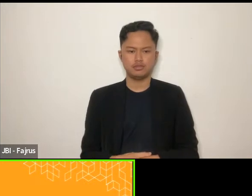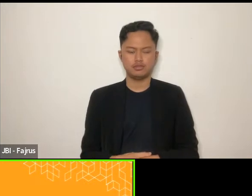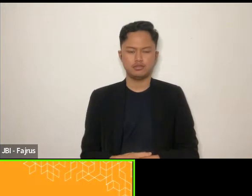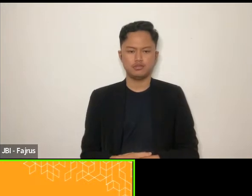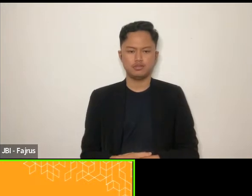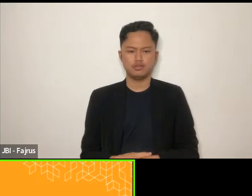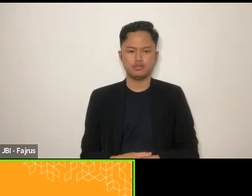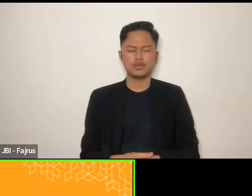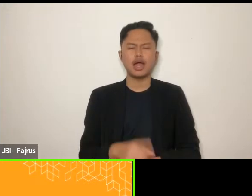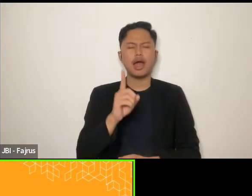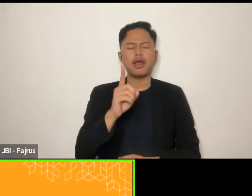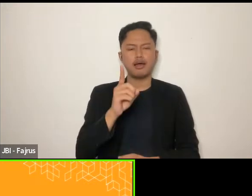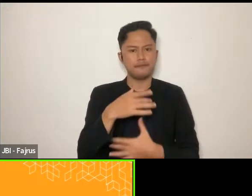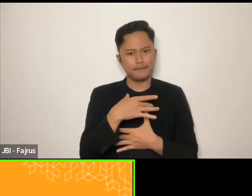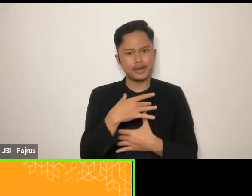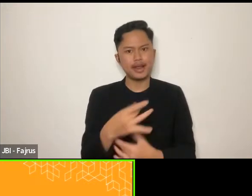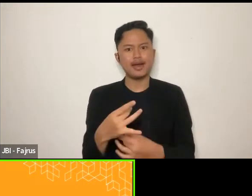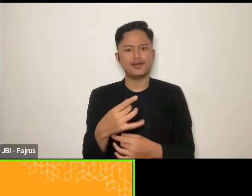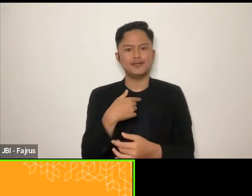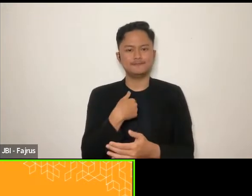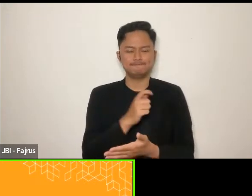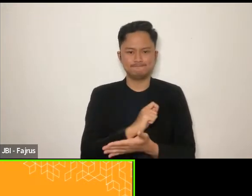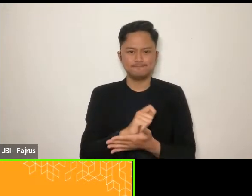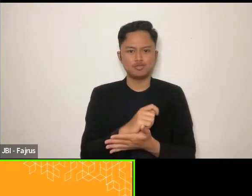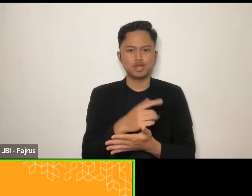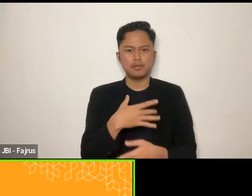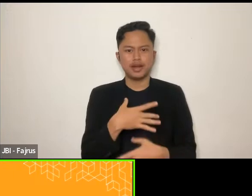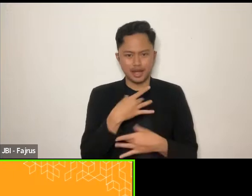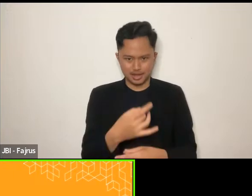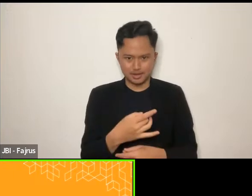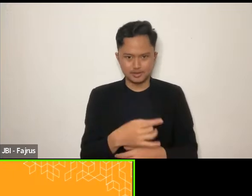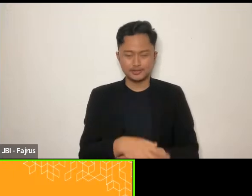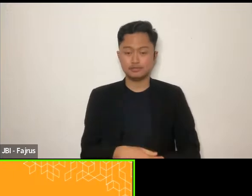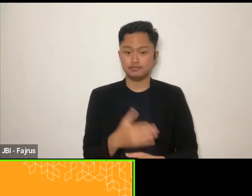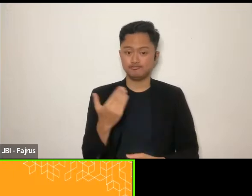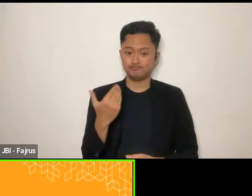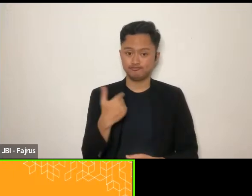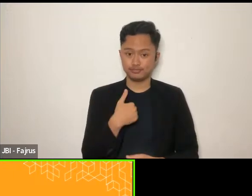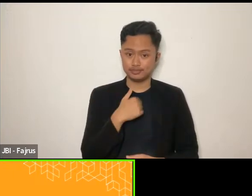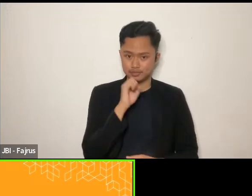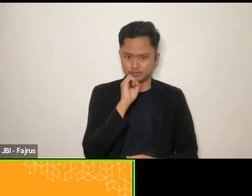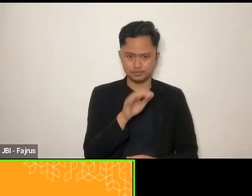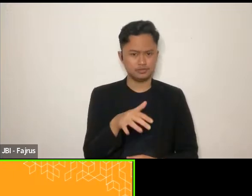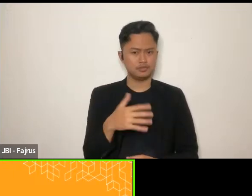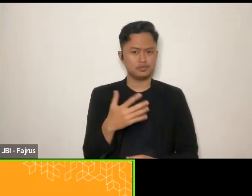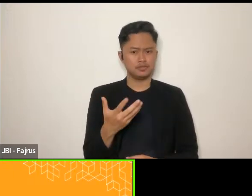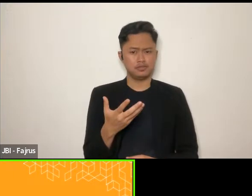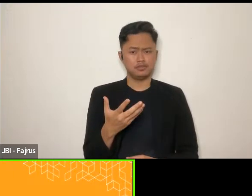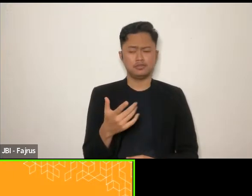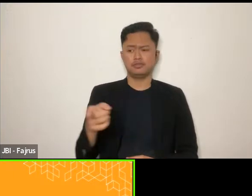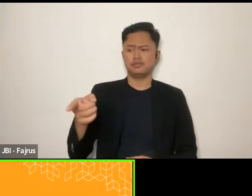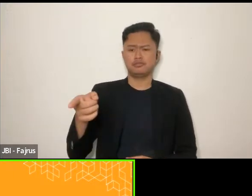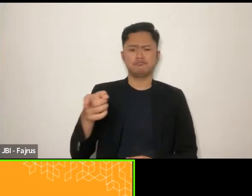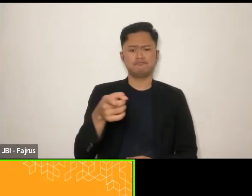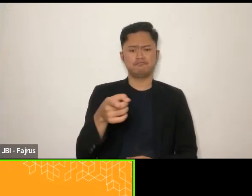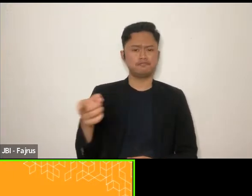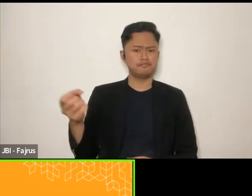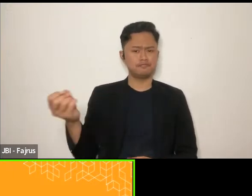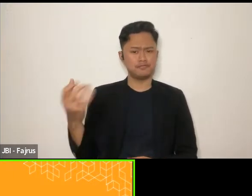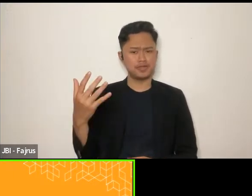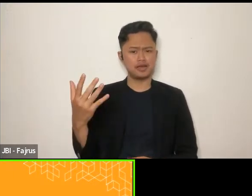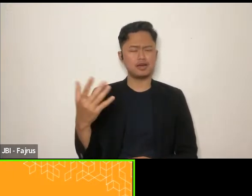One interesting takeaway that I can mention here is that when you say about how